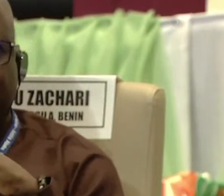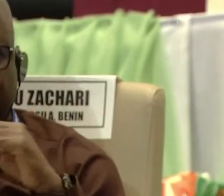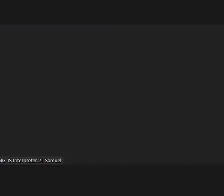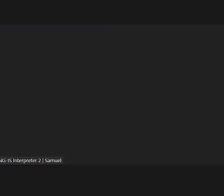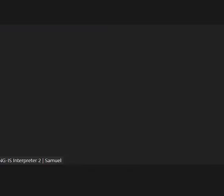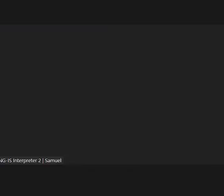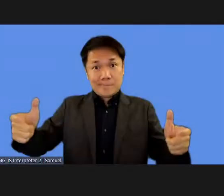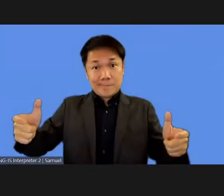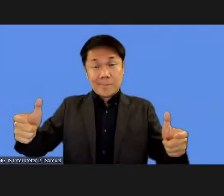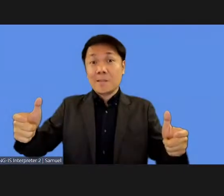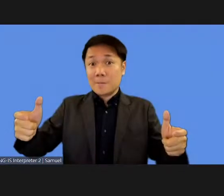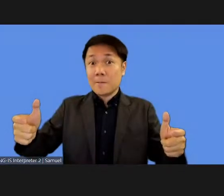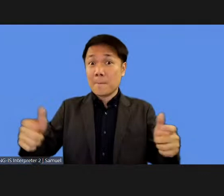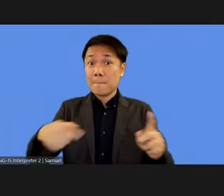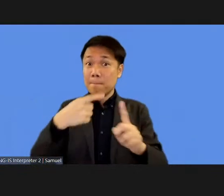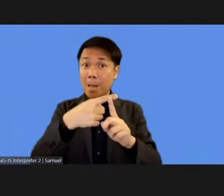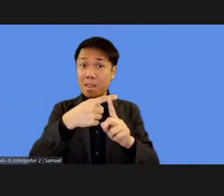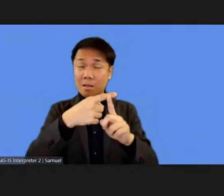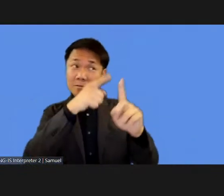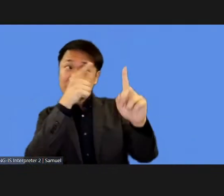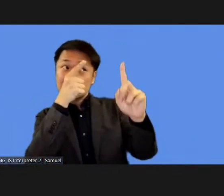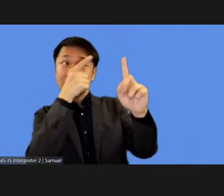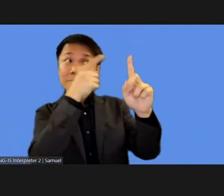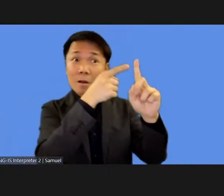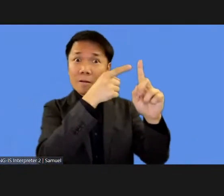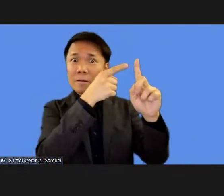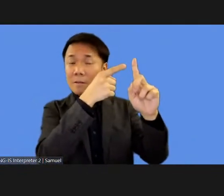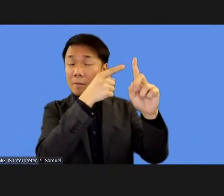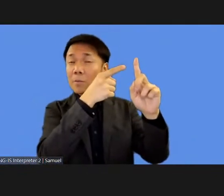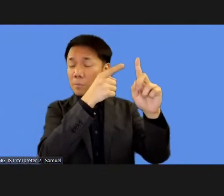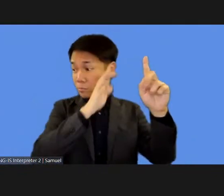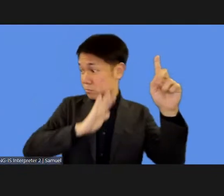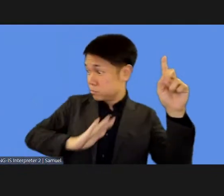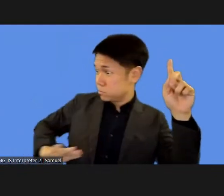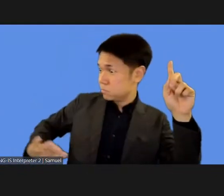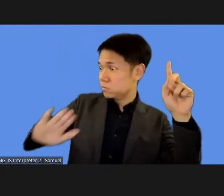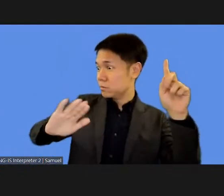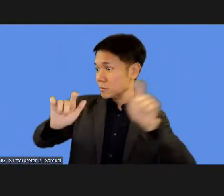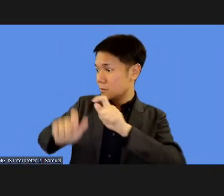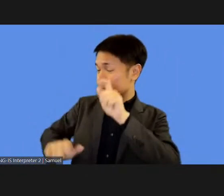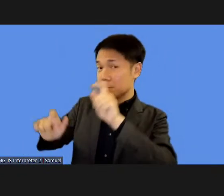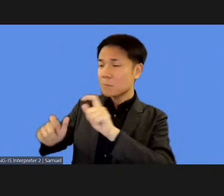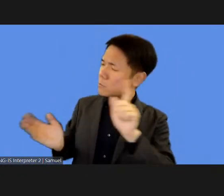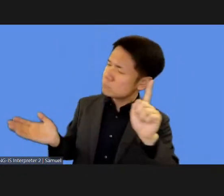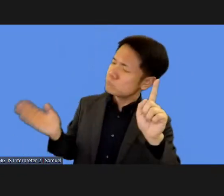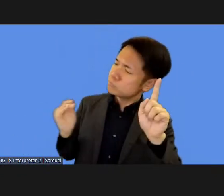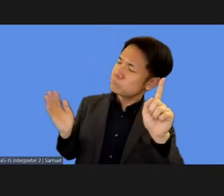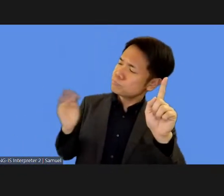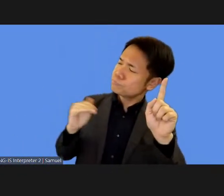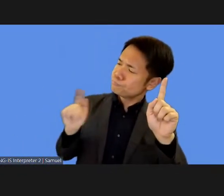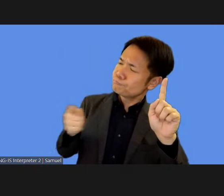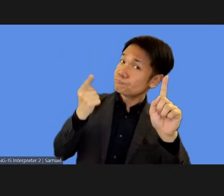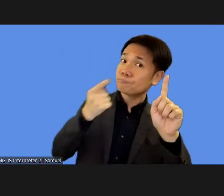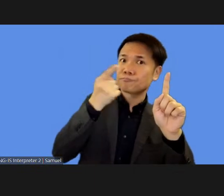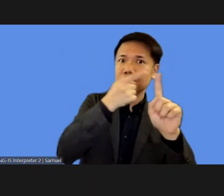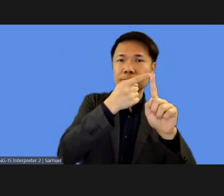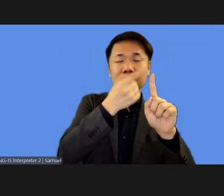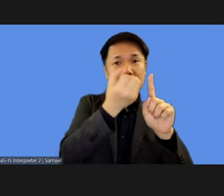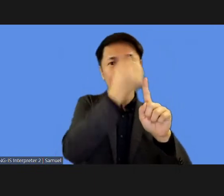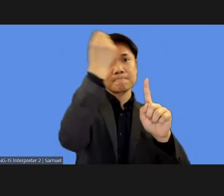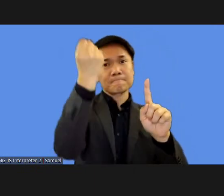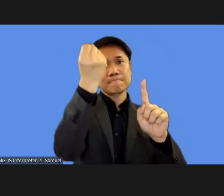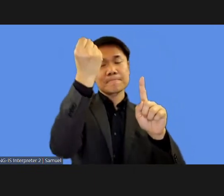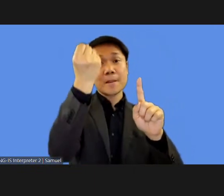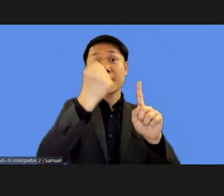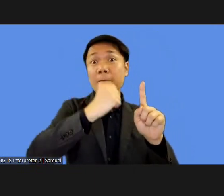will facilitate to deal with the concerns of the people, and this will make it possible for us to move